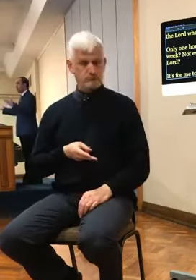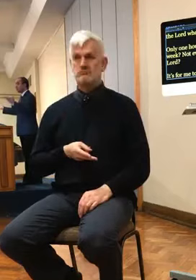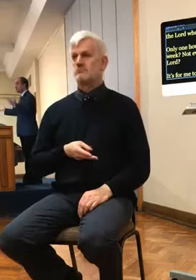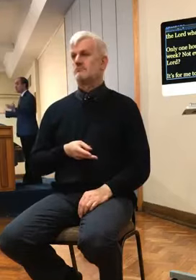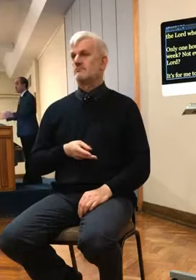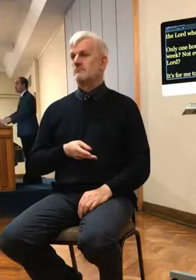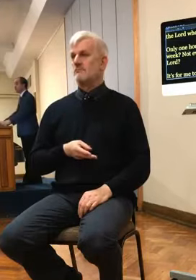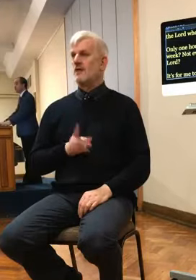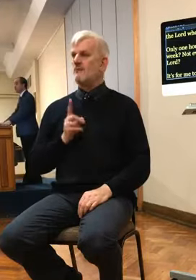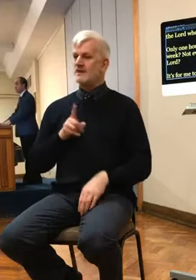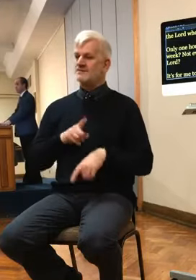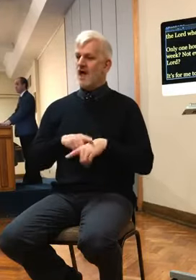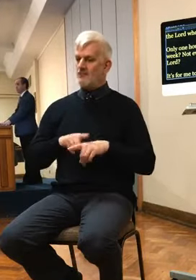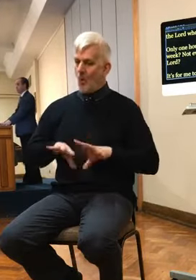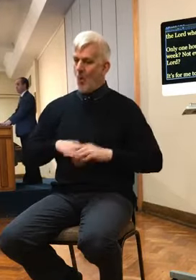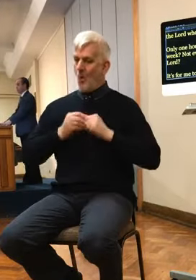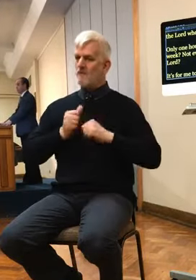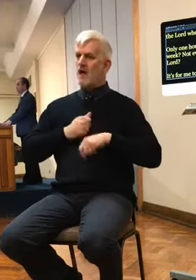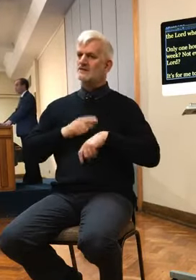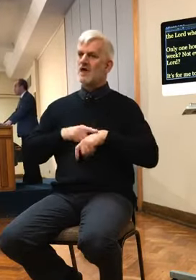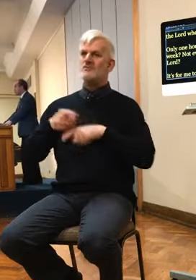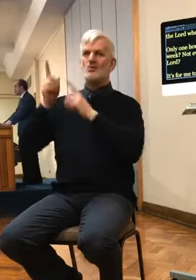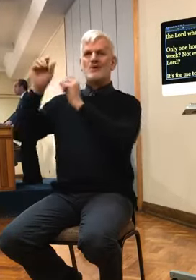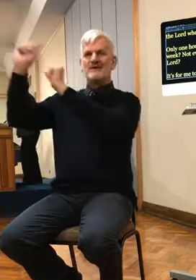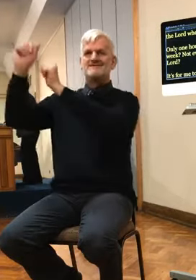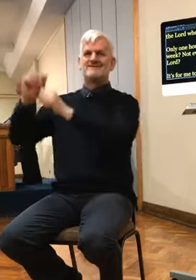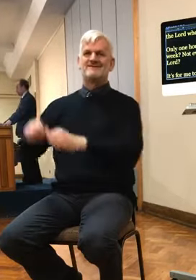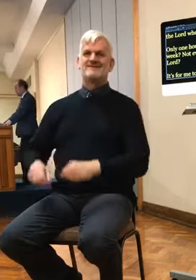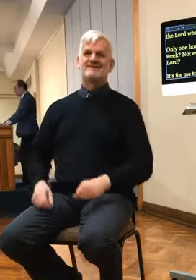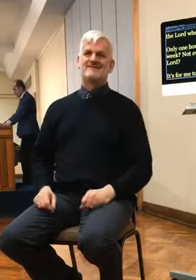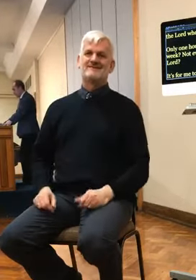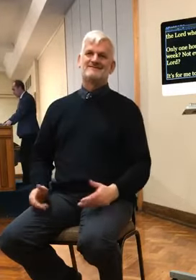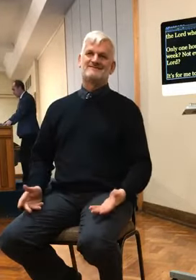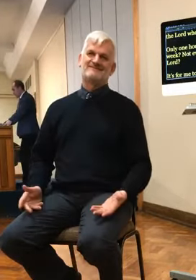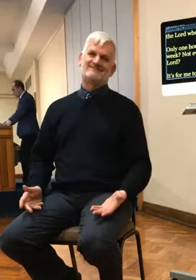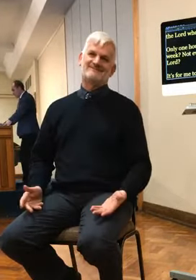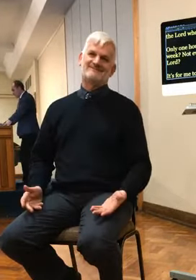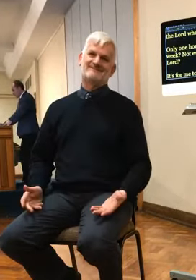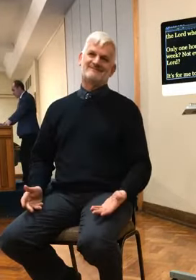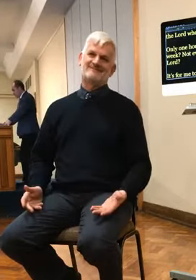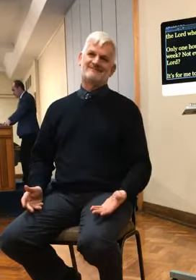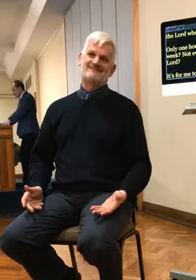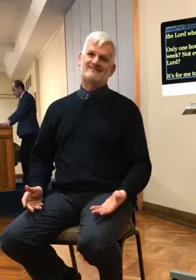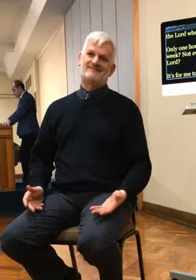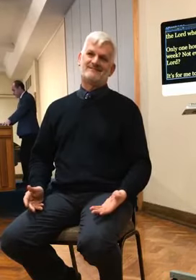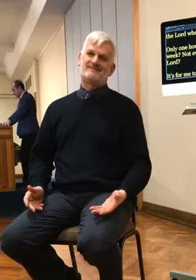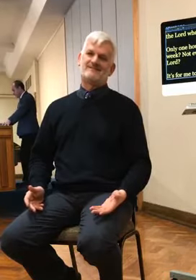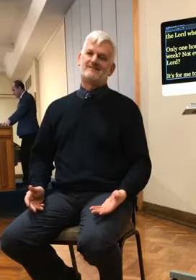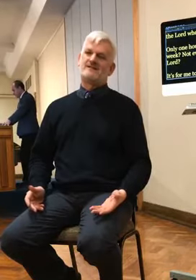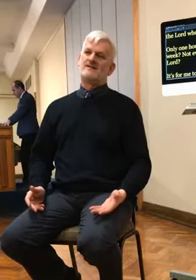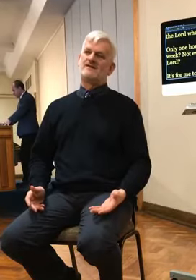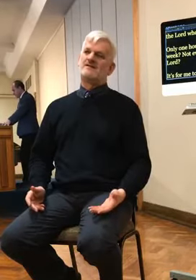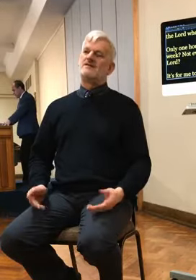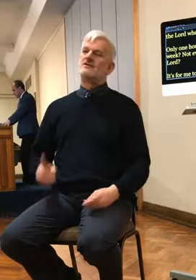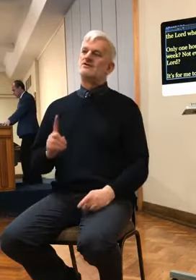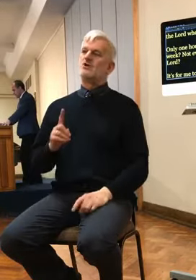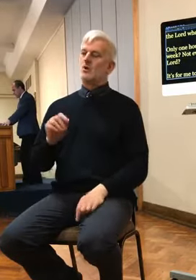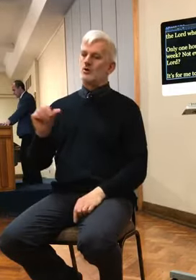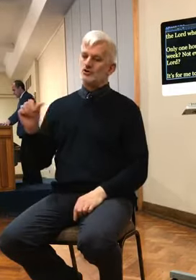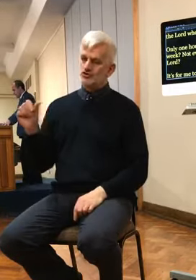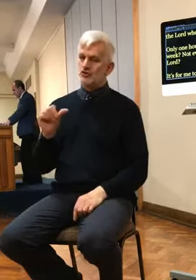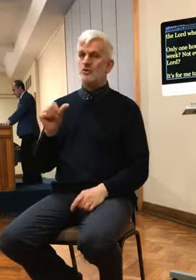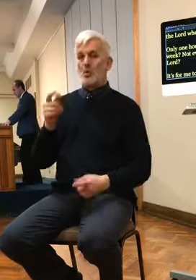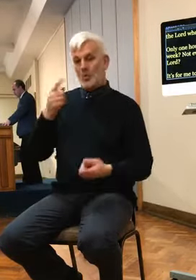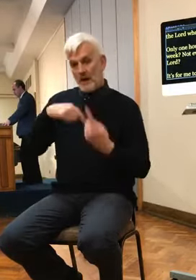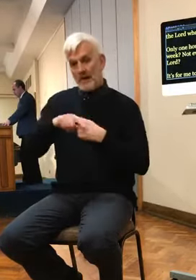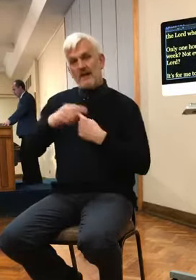amazed, not just amused about it. Awesome things are happening. So we are to be the ones who are redeeming